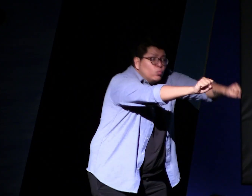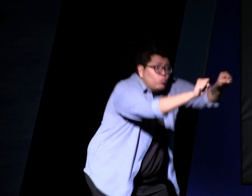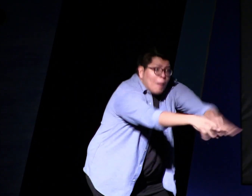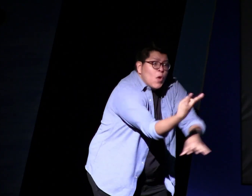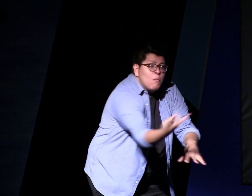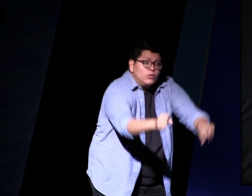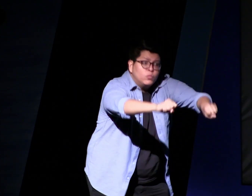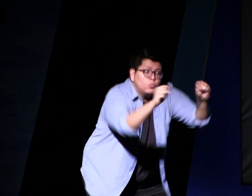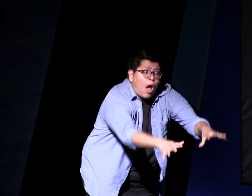He didn't hear a thing.